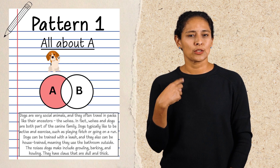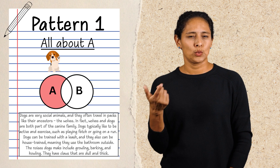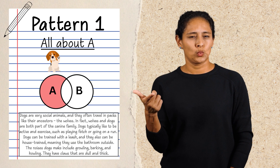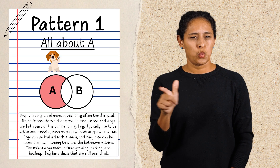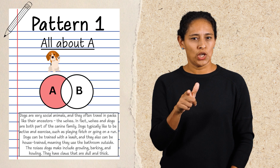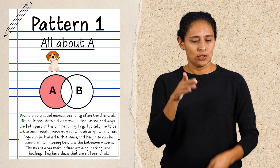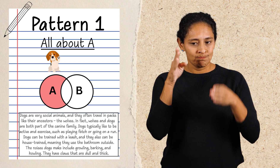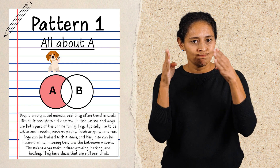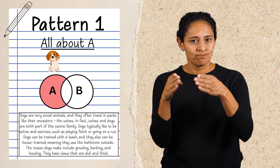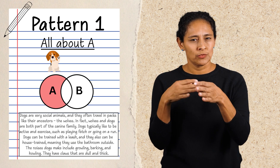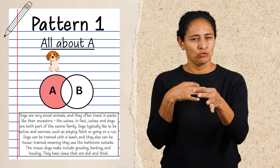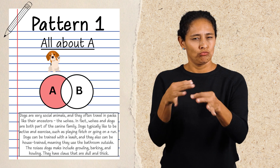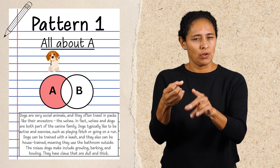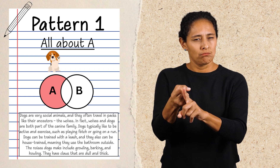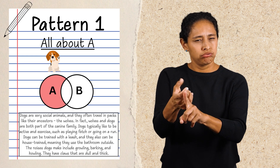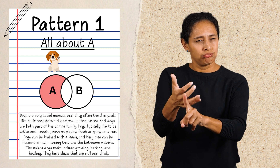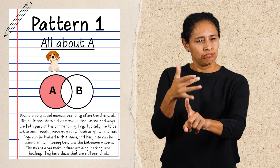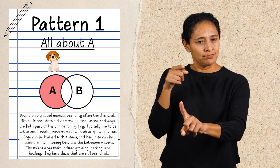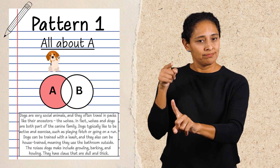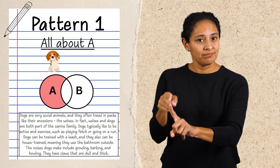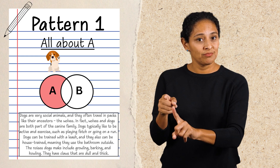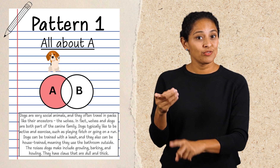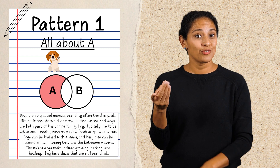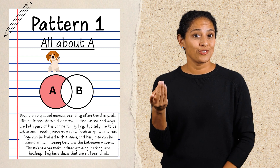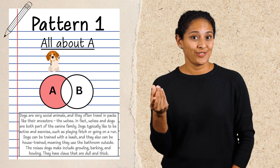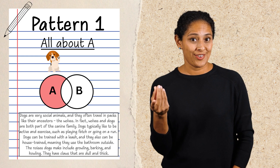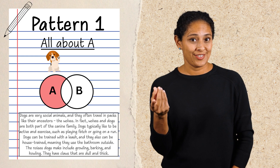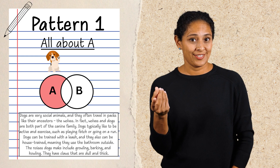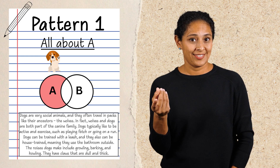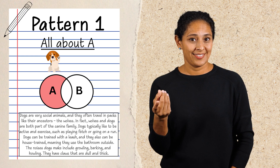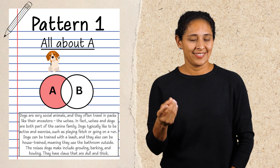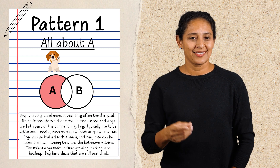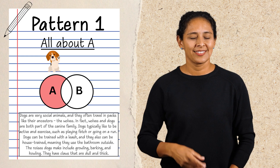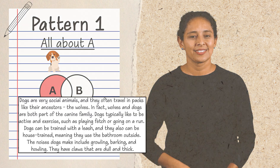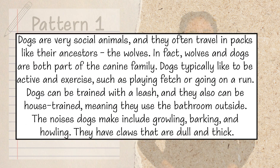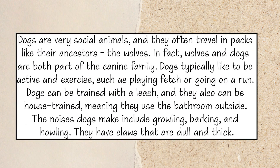Then I switch and describe all about dogs.